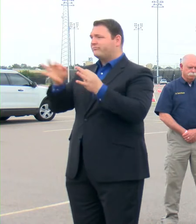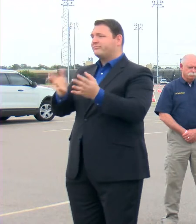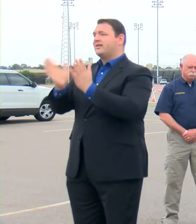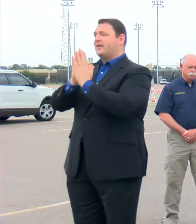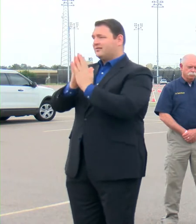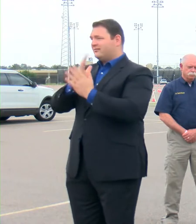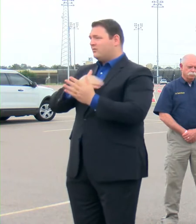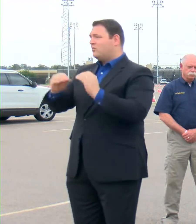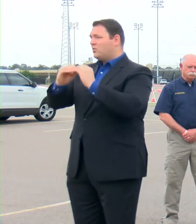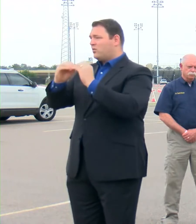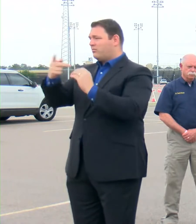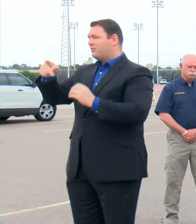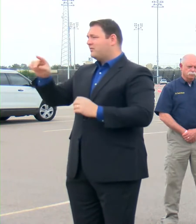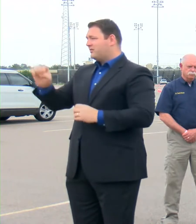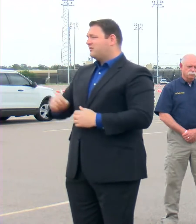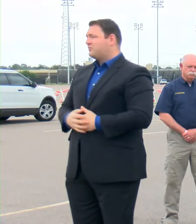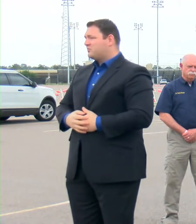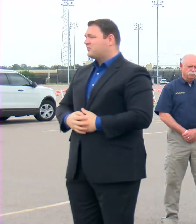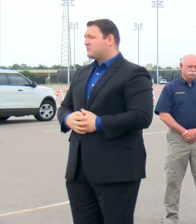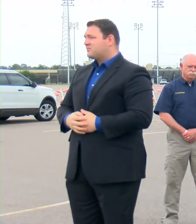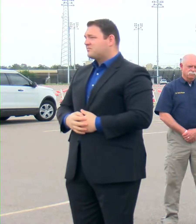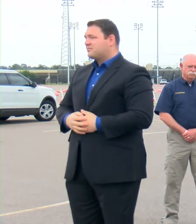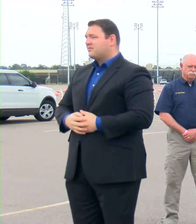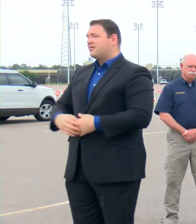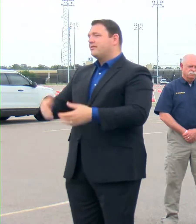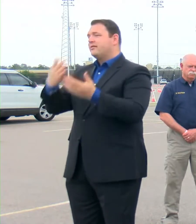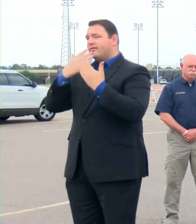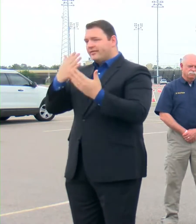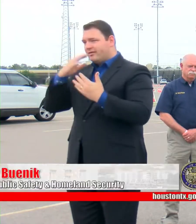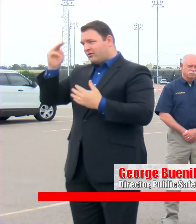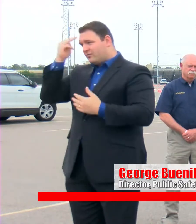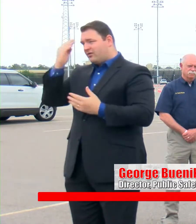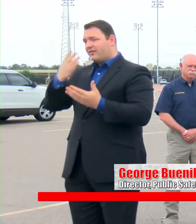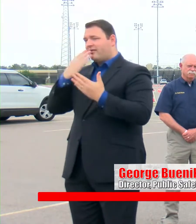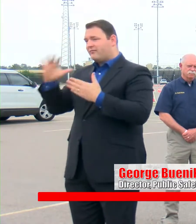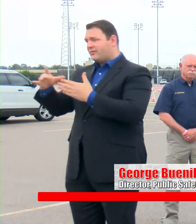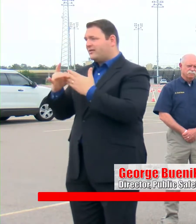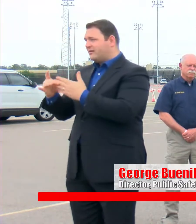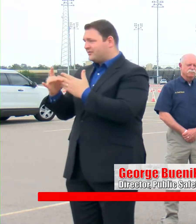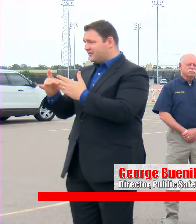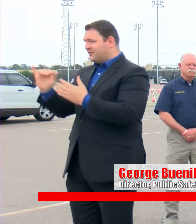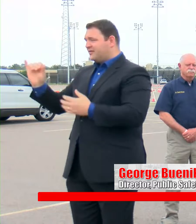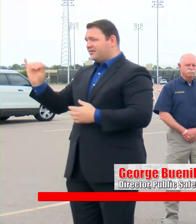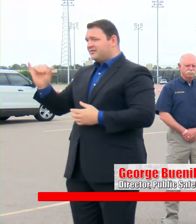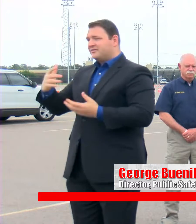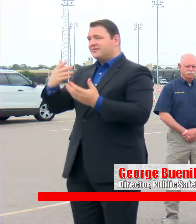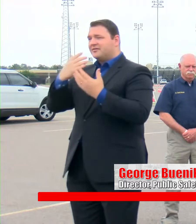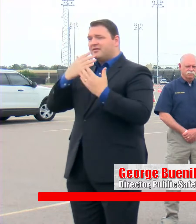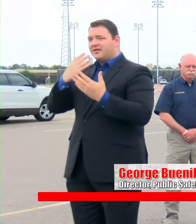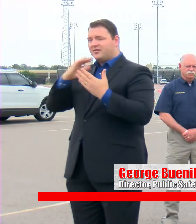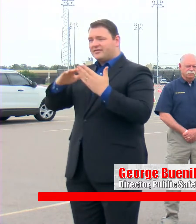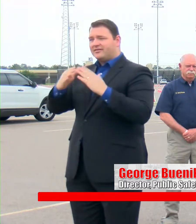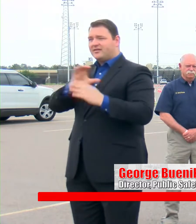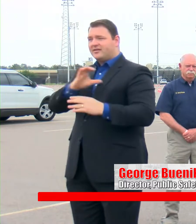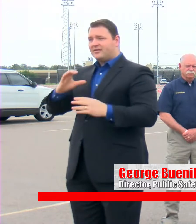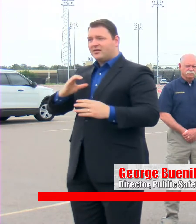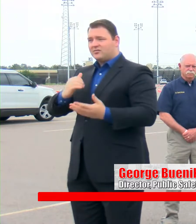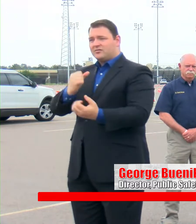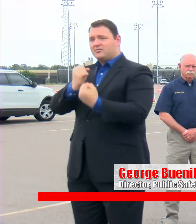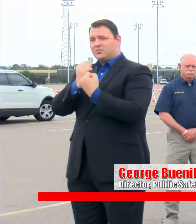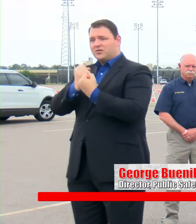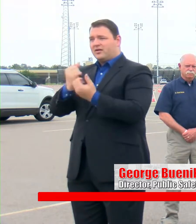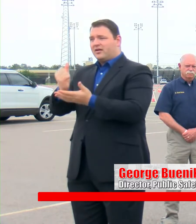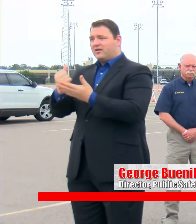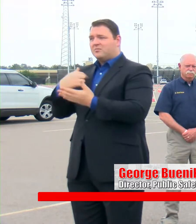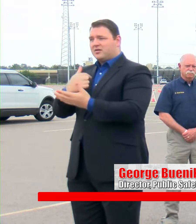Great. Thank you, Mayor. Thank you for your leadership. And we really appreciate City Council's support in helping us obtain this